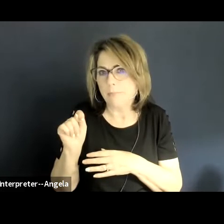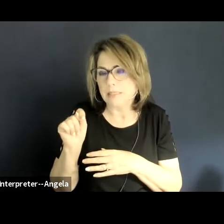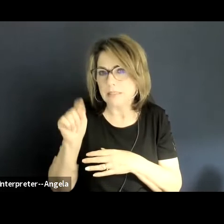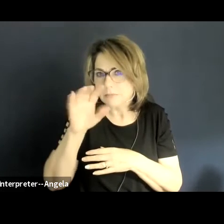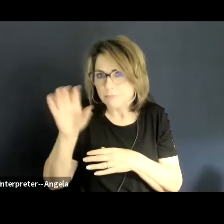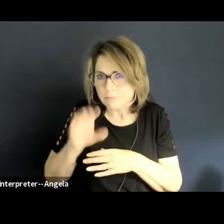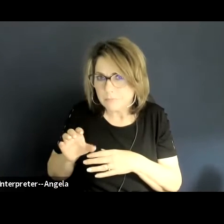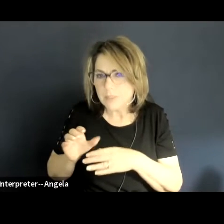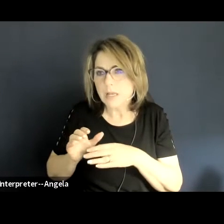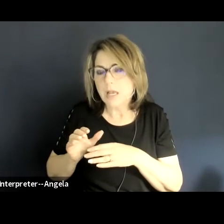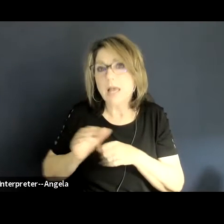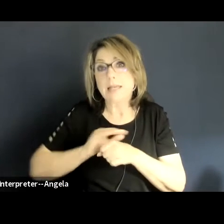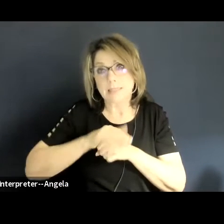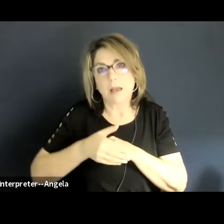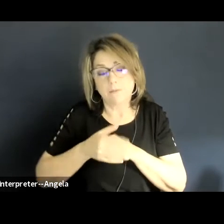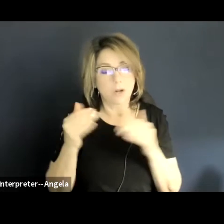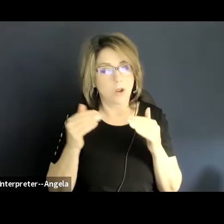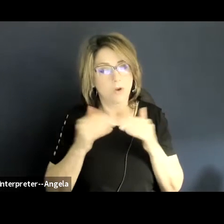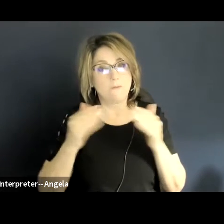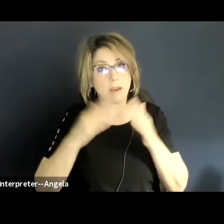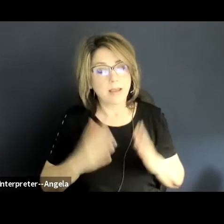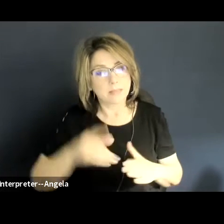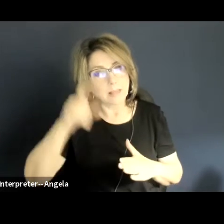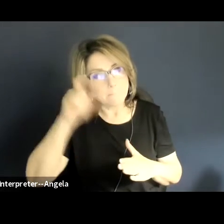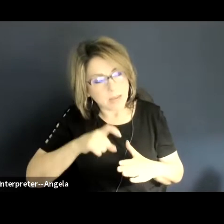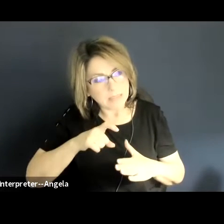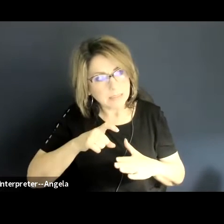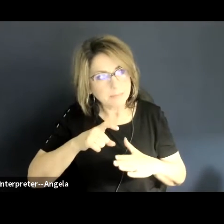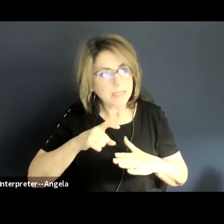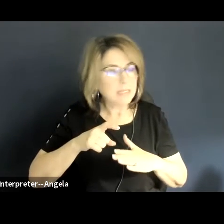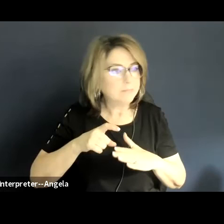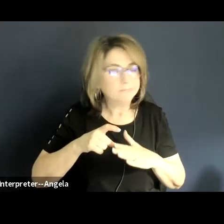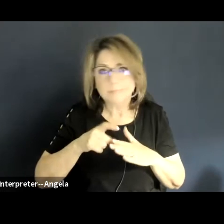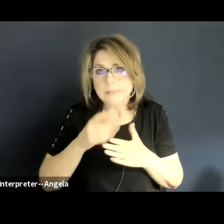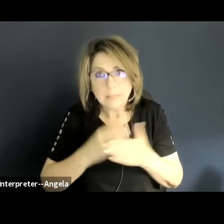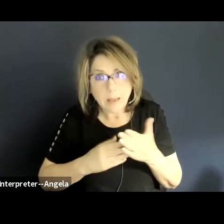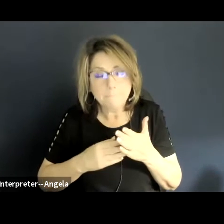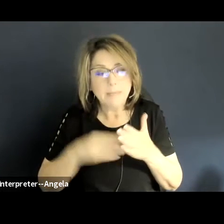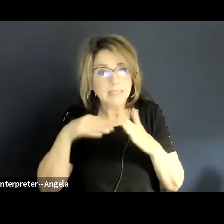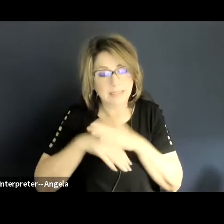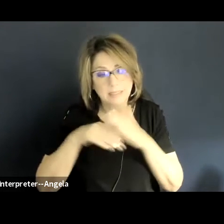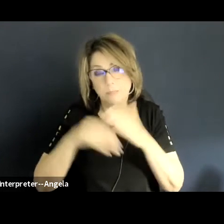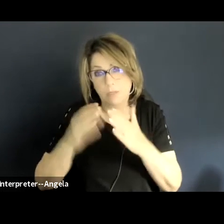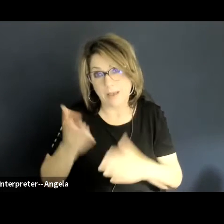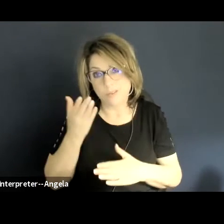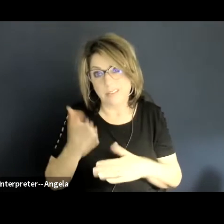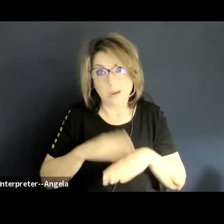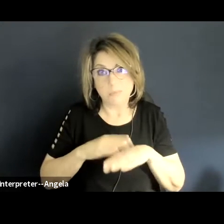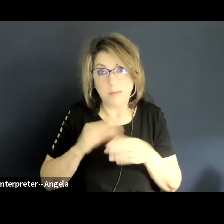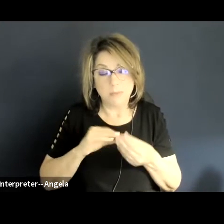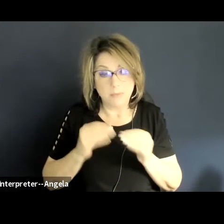is covered under fair housing. And so there's got to be a minimum number of accessible units that will be made. And so there could